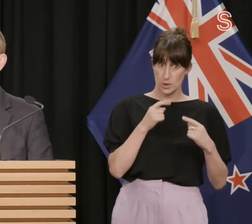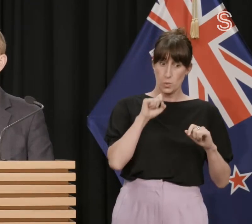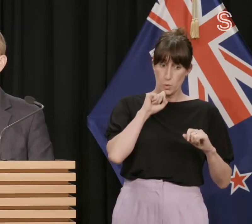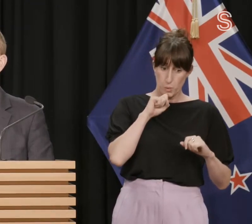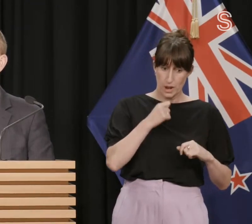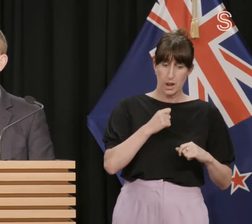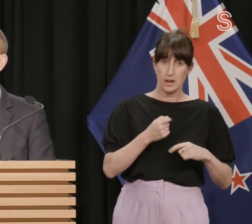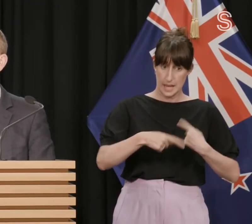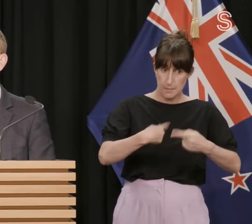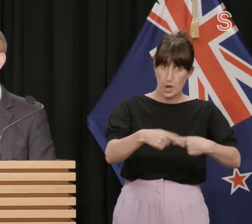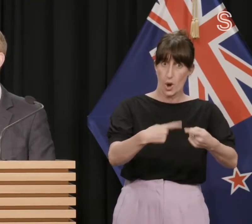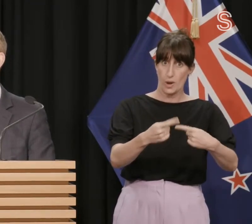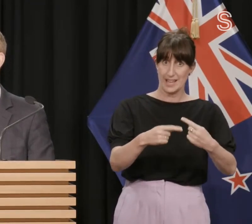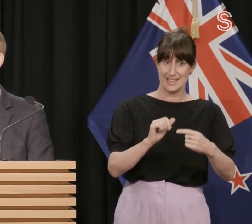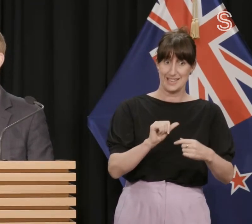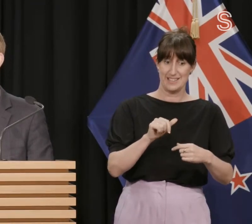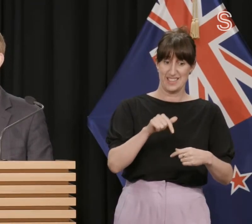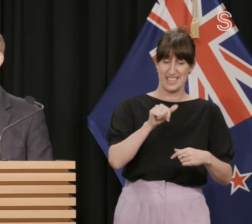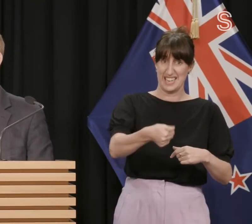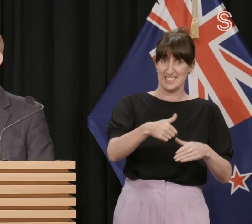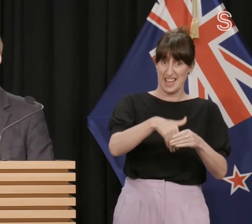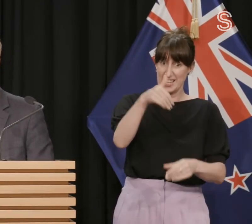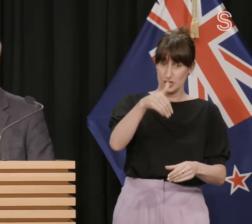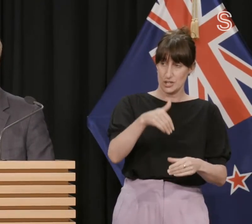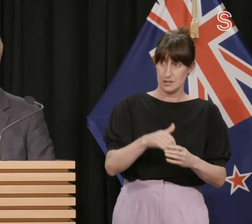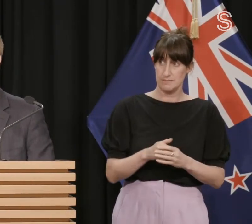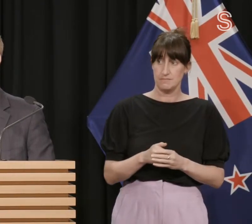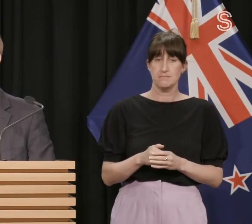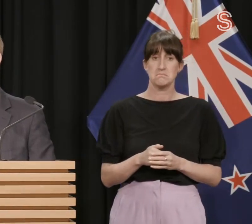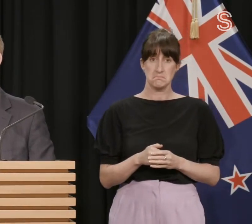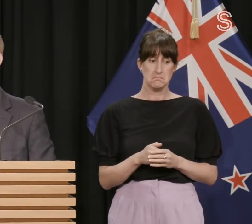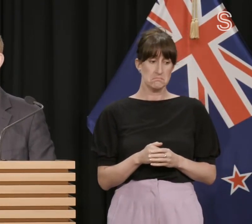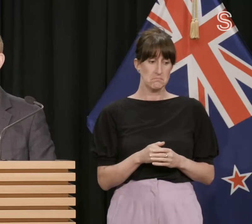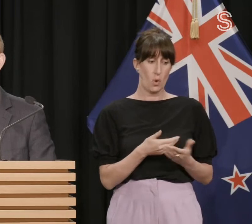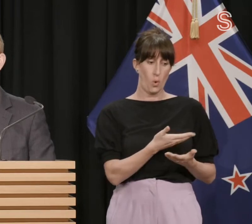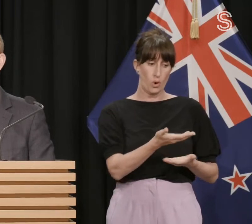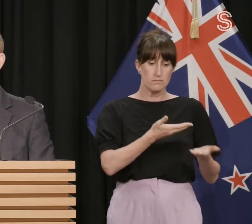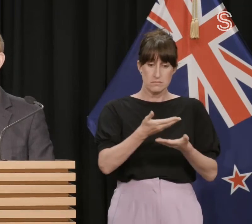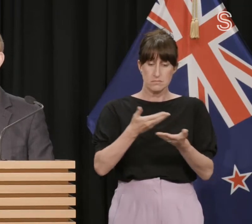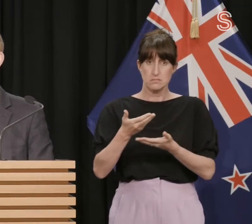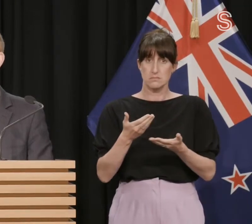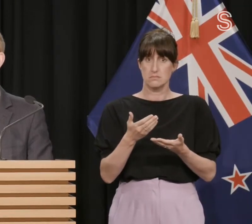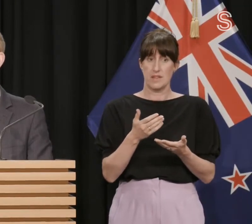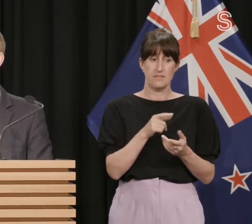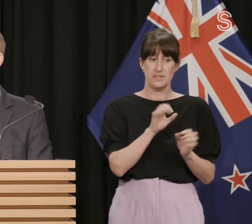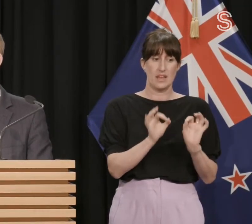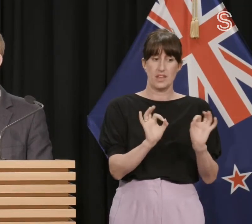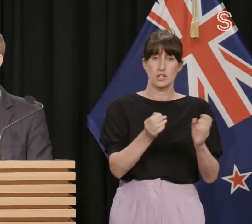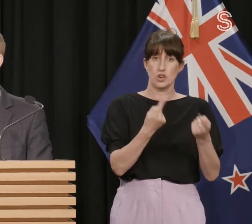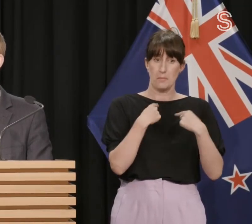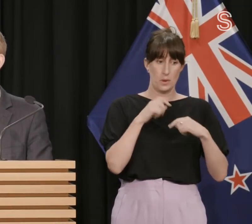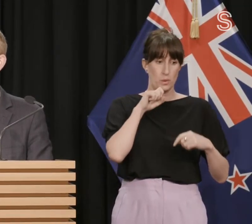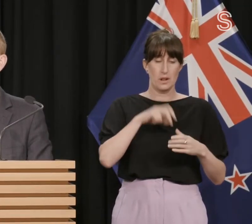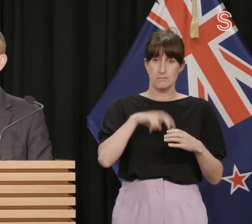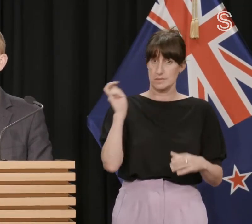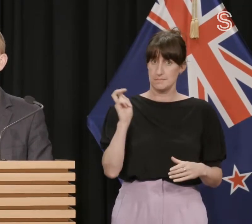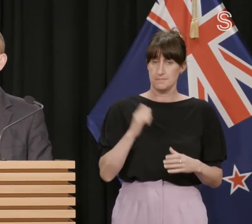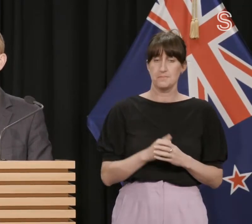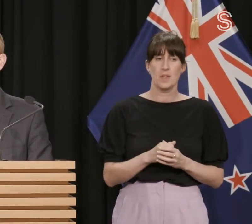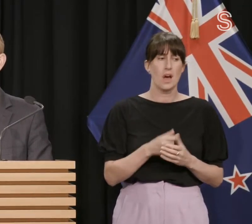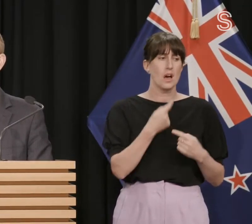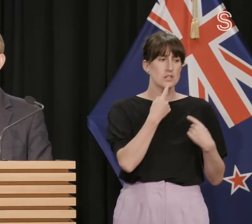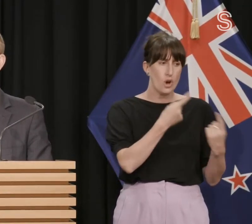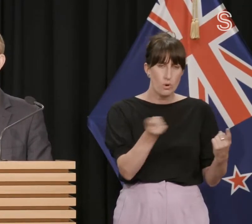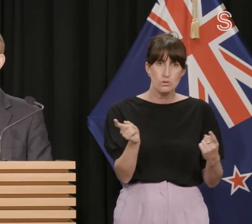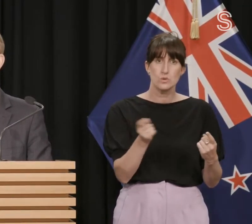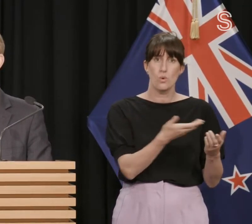otherwise, and I've had really good. I've had really good conversations with all of them. What I did indicate to ministers when I started the reshuffle was